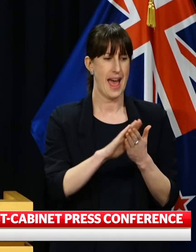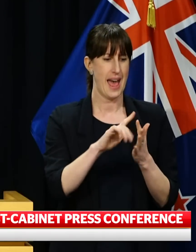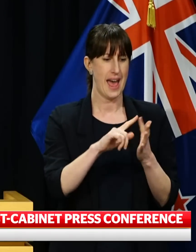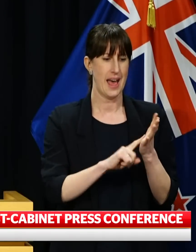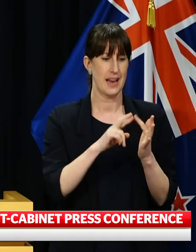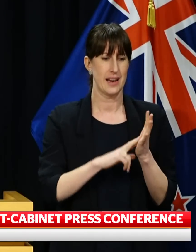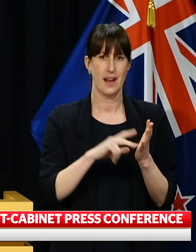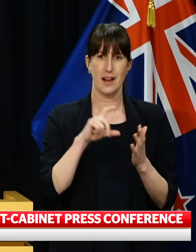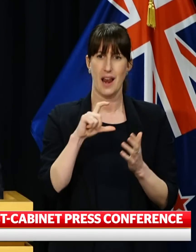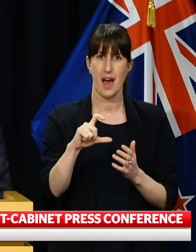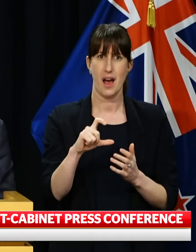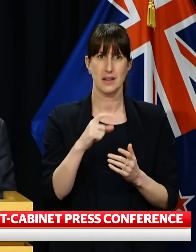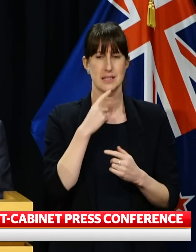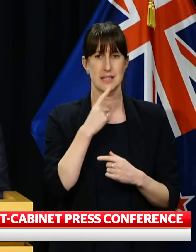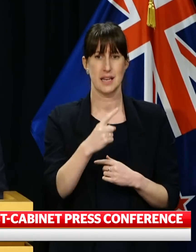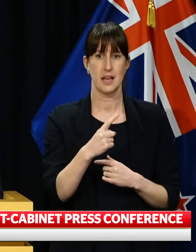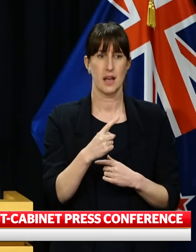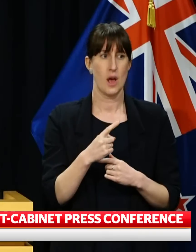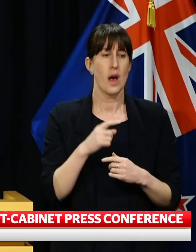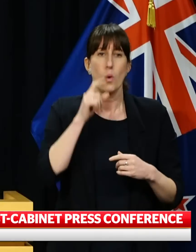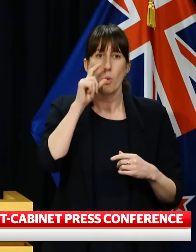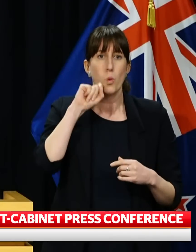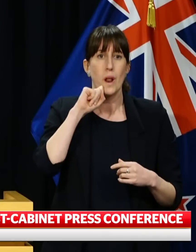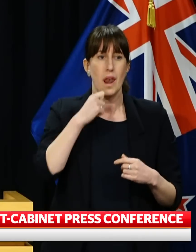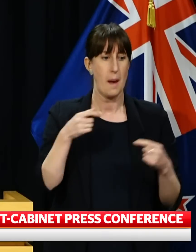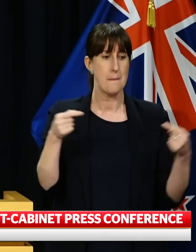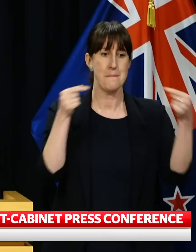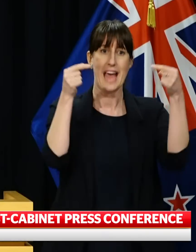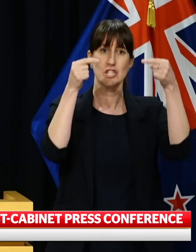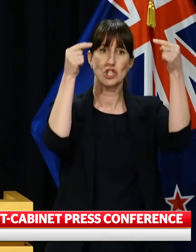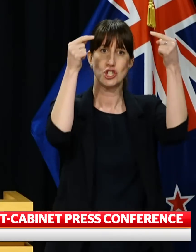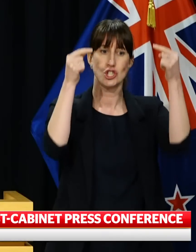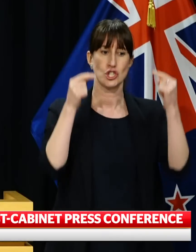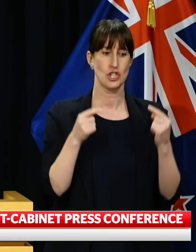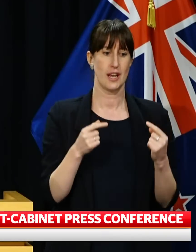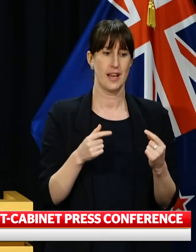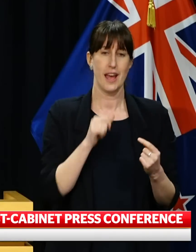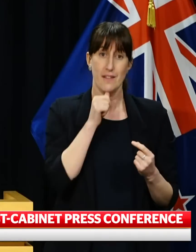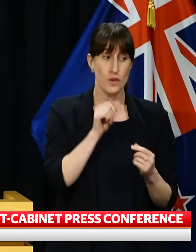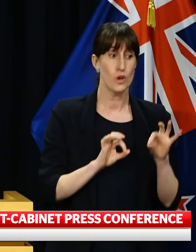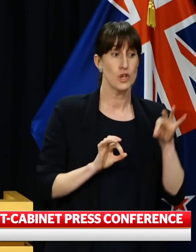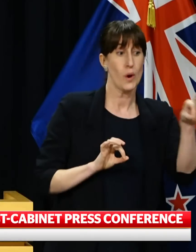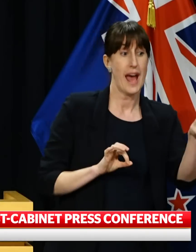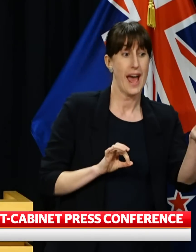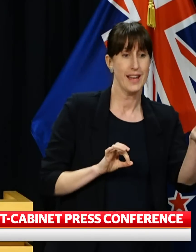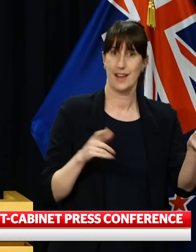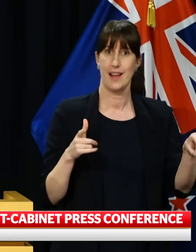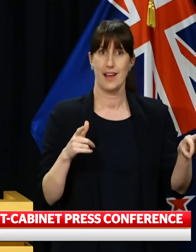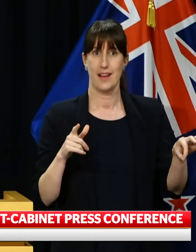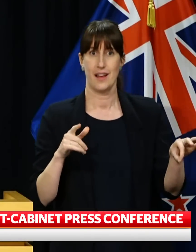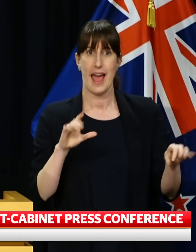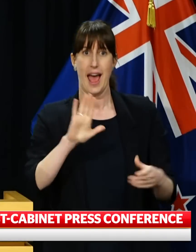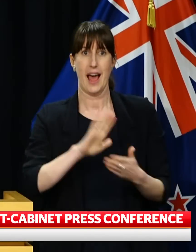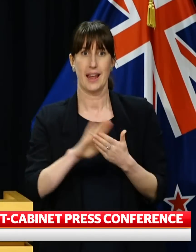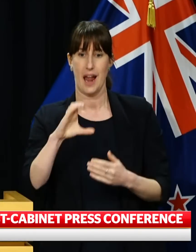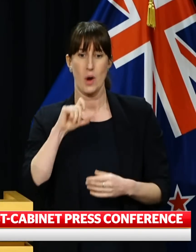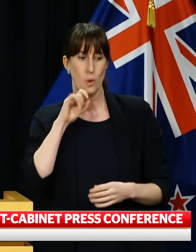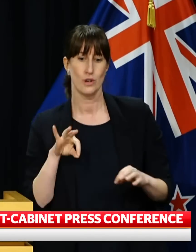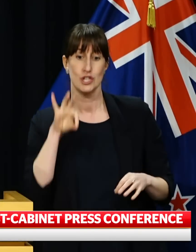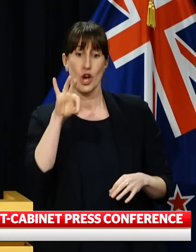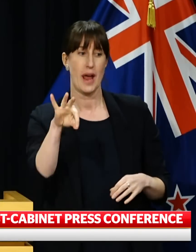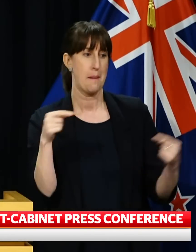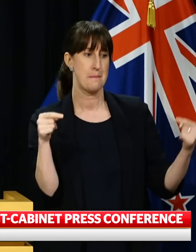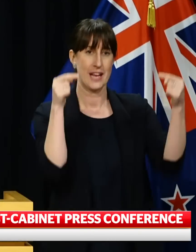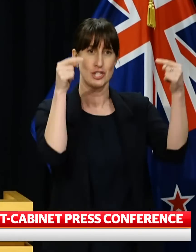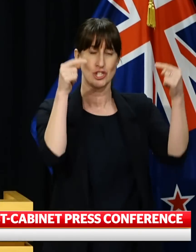to $100,000 or $200,000. Is Labour struggling in terms of how much money it's making in this campaign? We've seen the Nats absolutely blitz it with